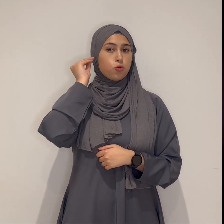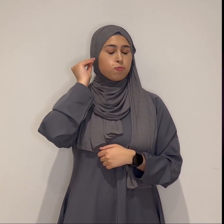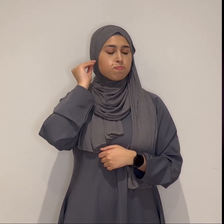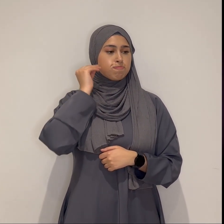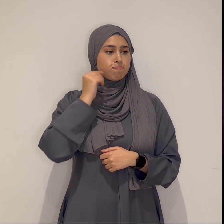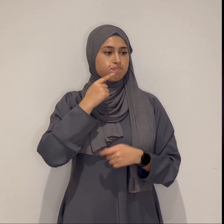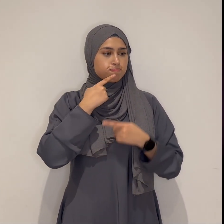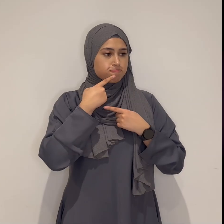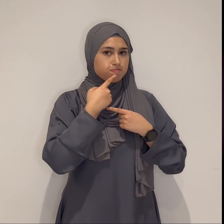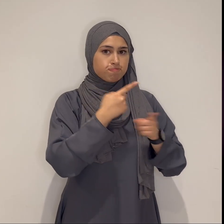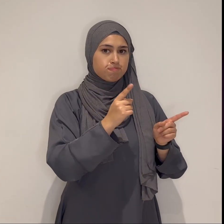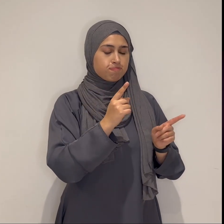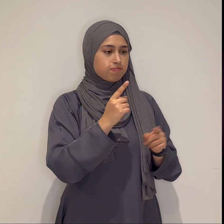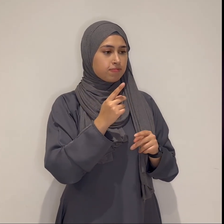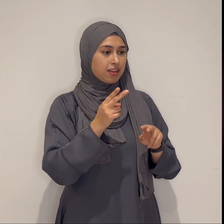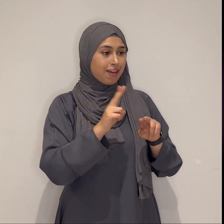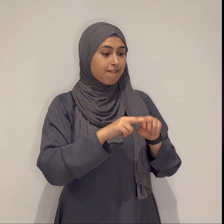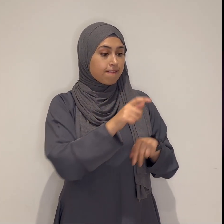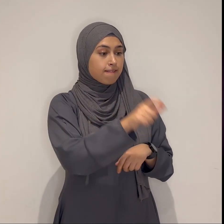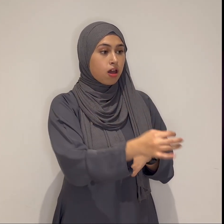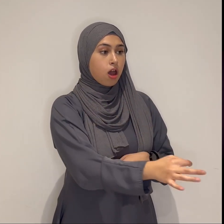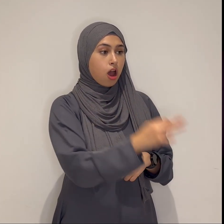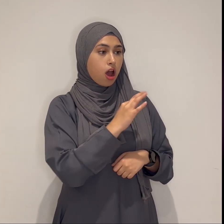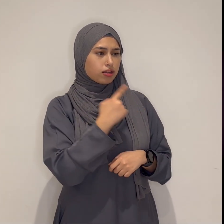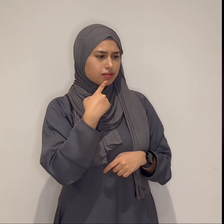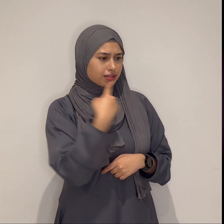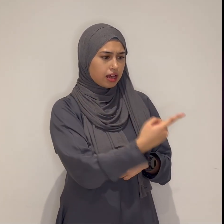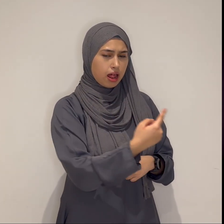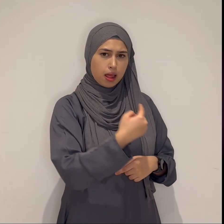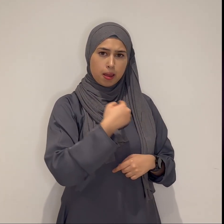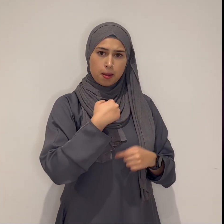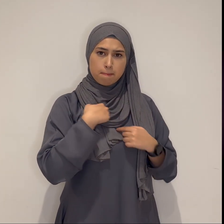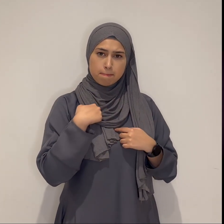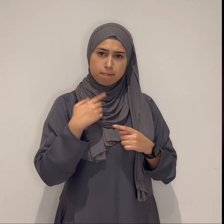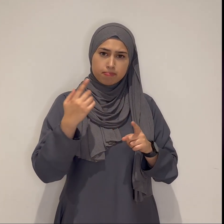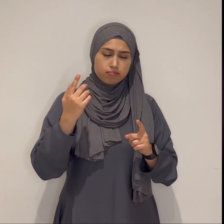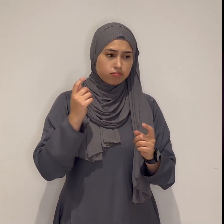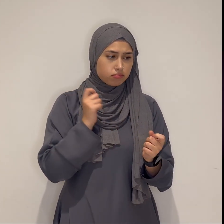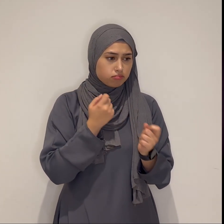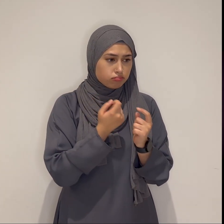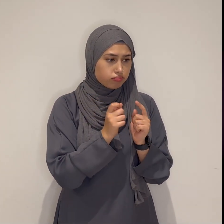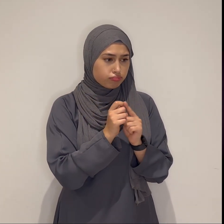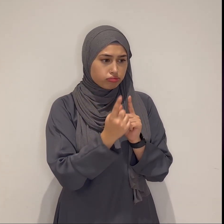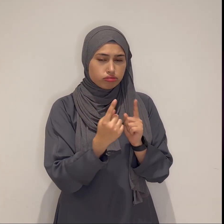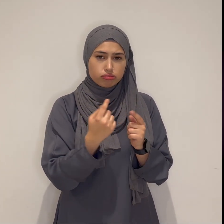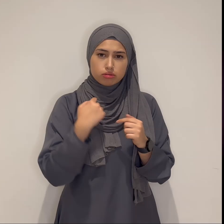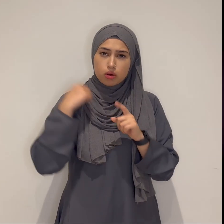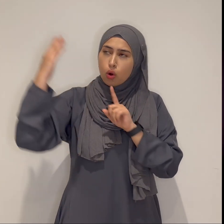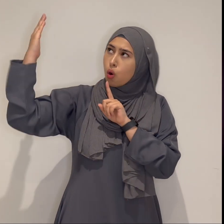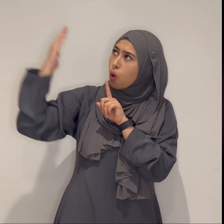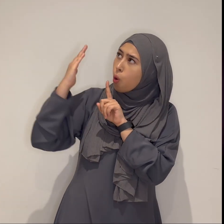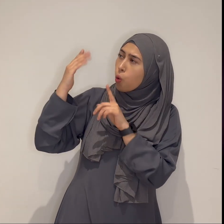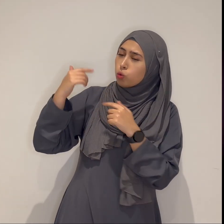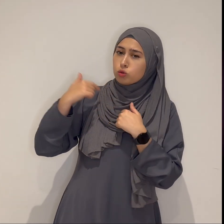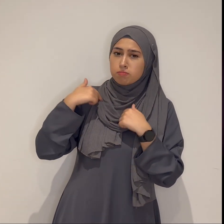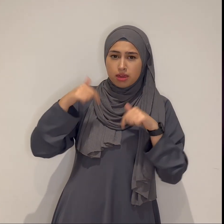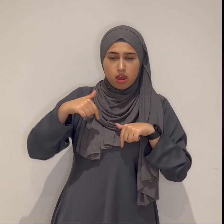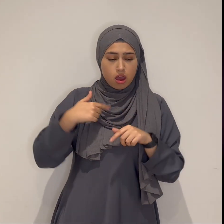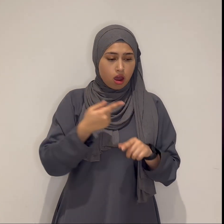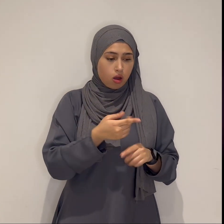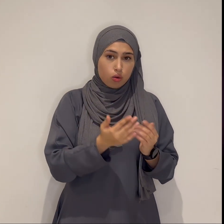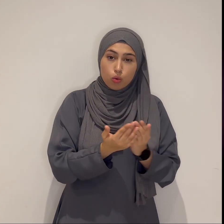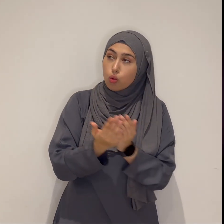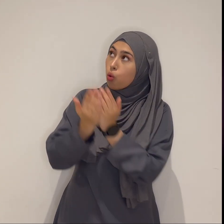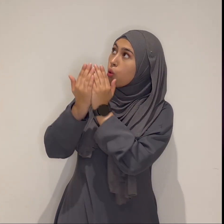down Quran and says, if my slave asks you about me, tell them that I am near, I am close, I am